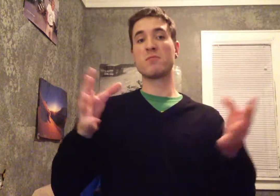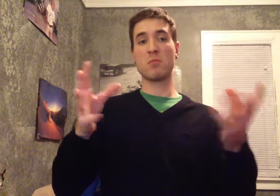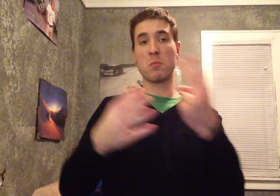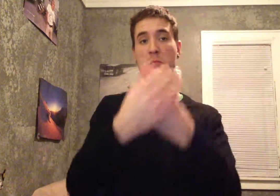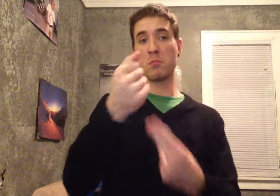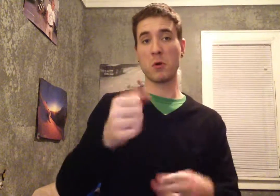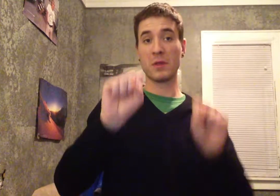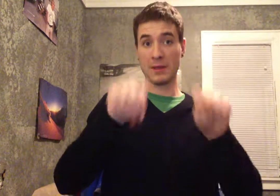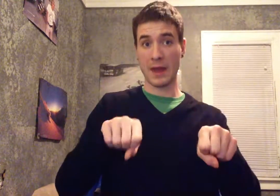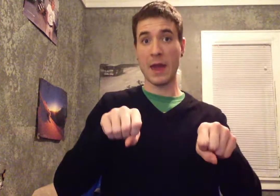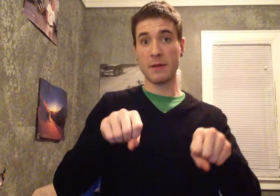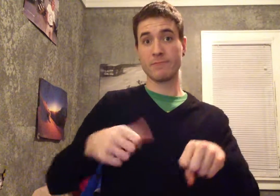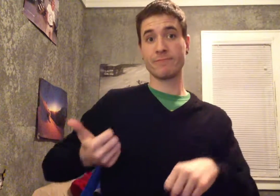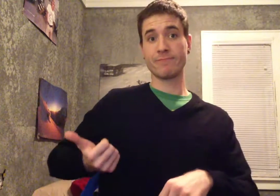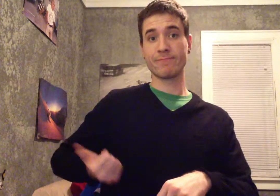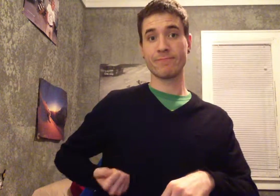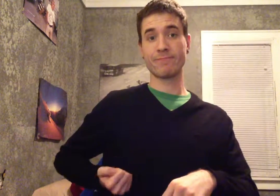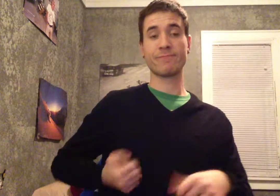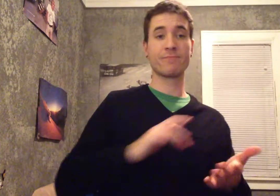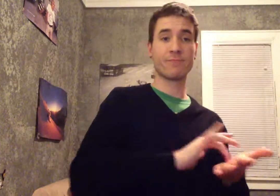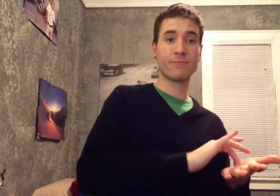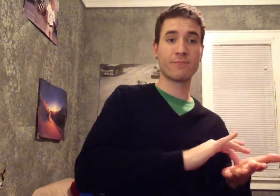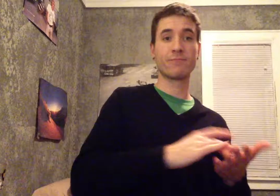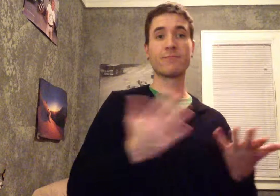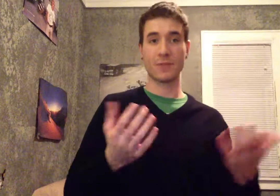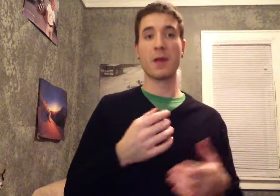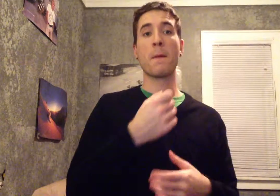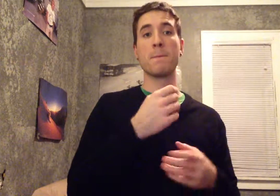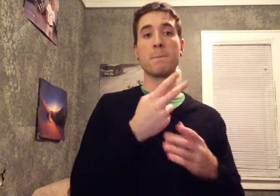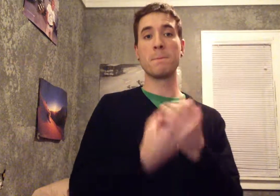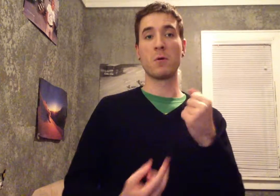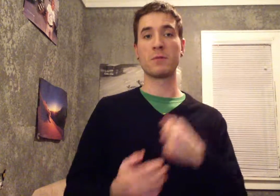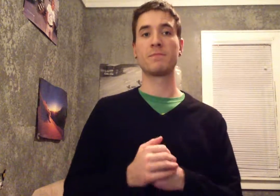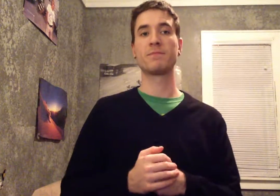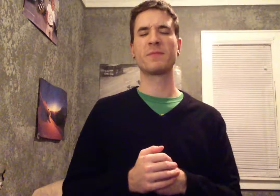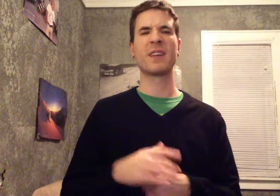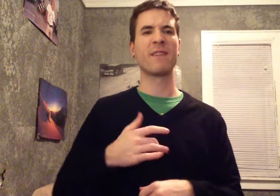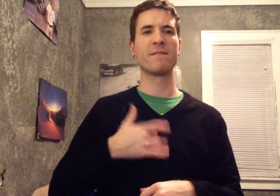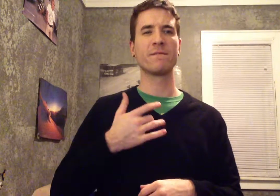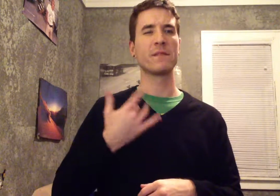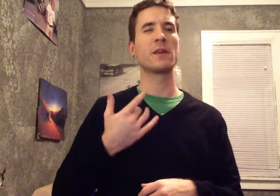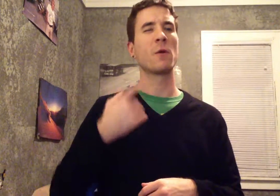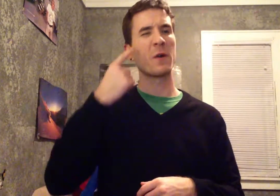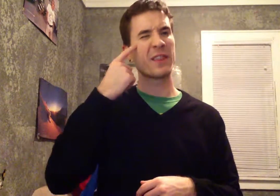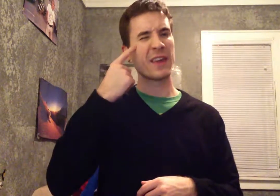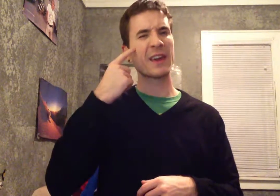pregnant, talk to your doctor about the treatment that's right for you. Often people have psychological